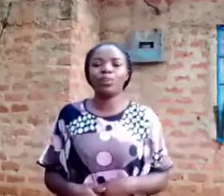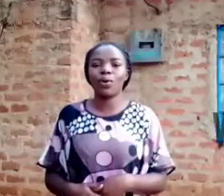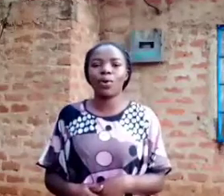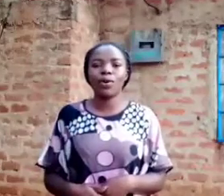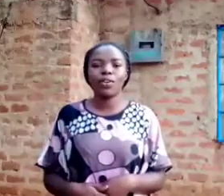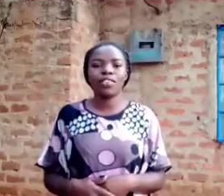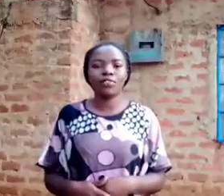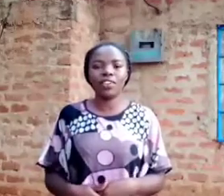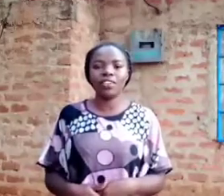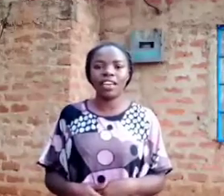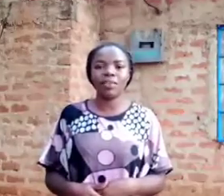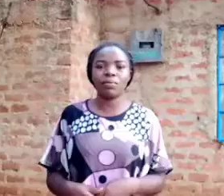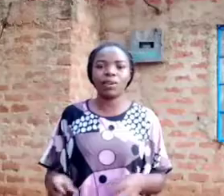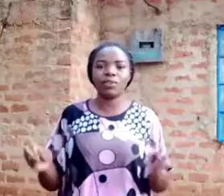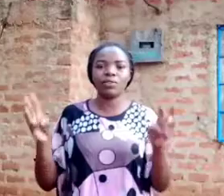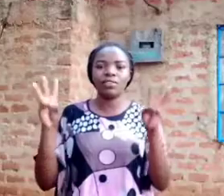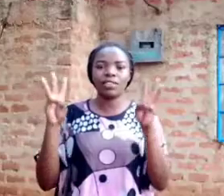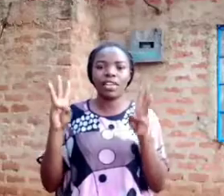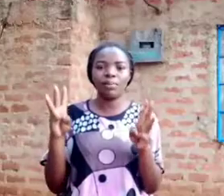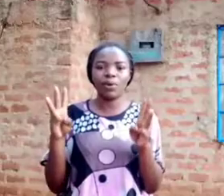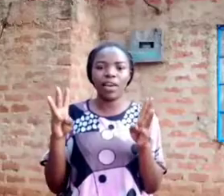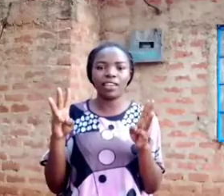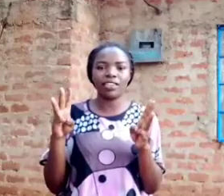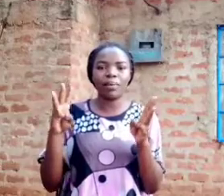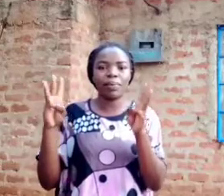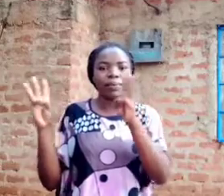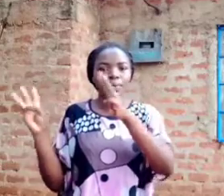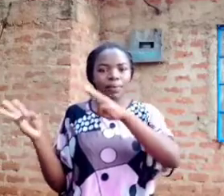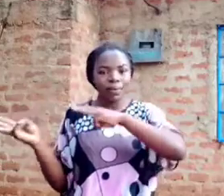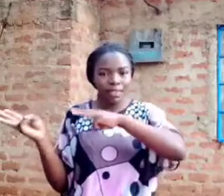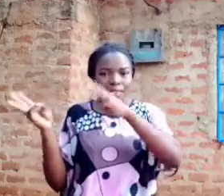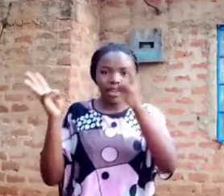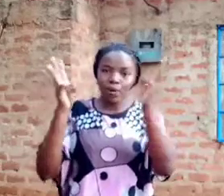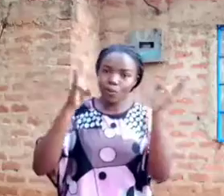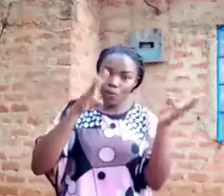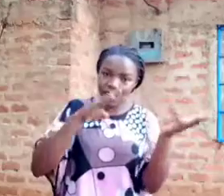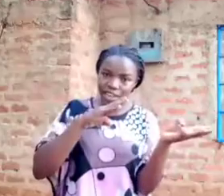So the first sign we will use W hand shape, wind,